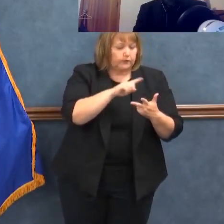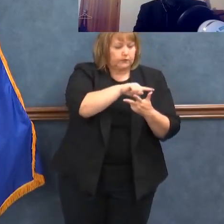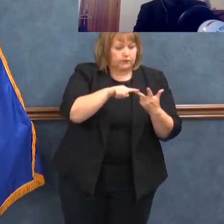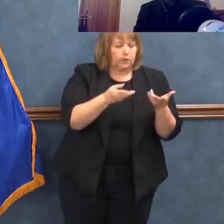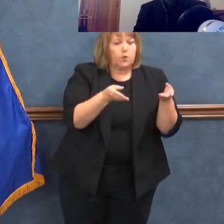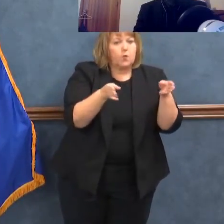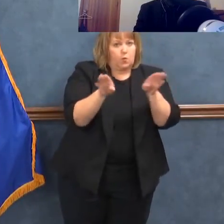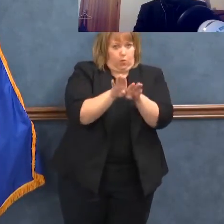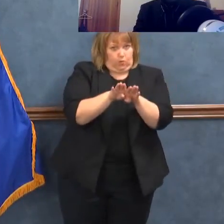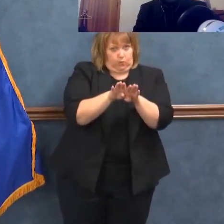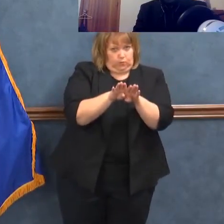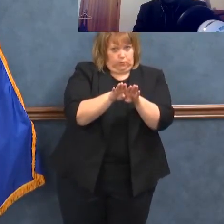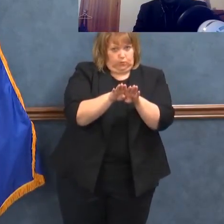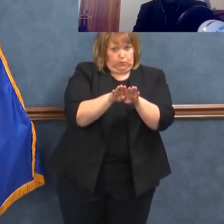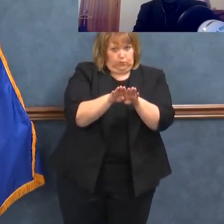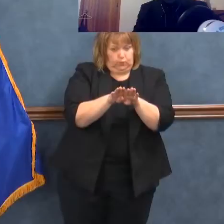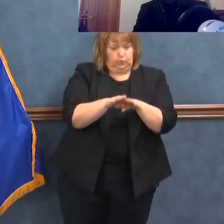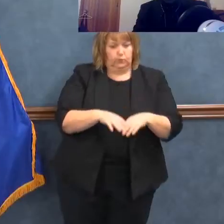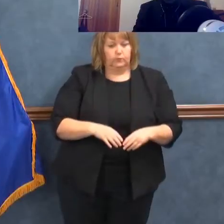of COVID-19.